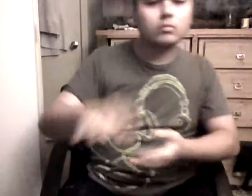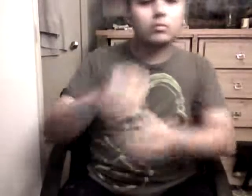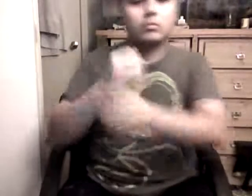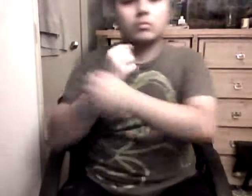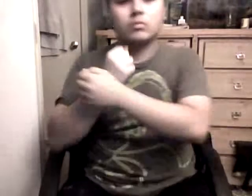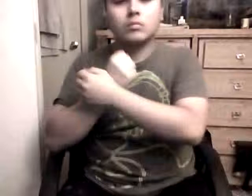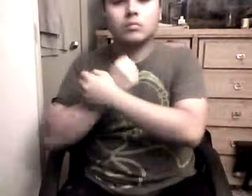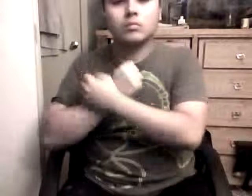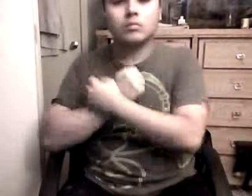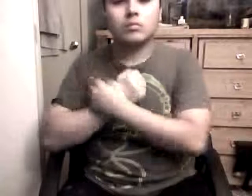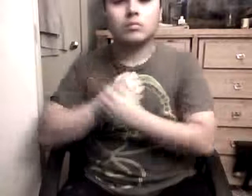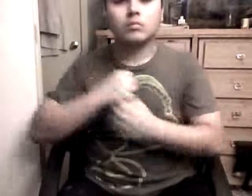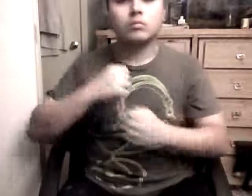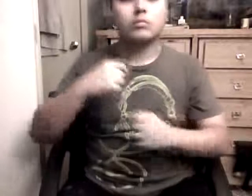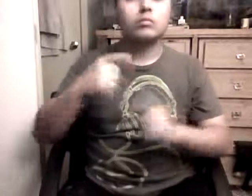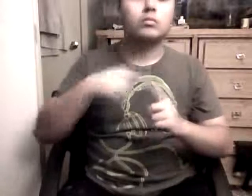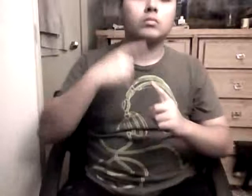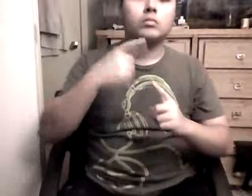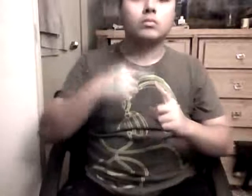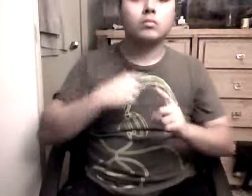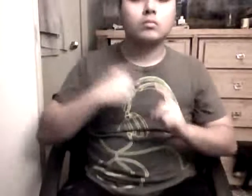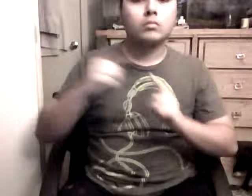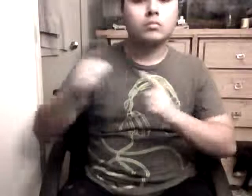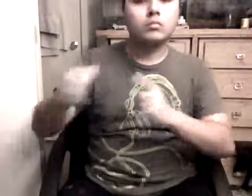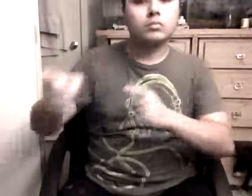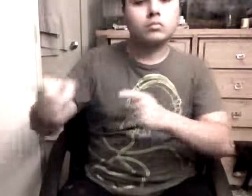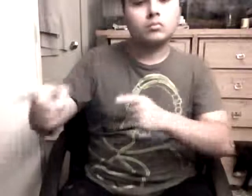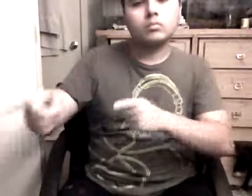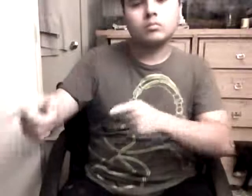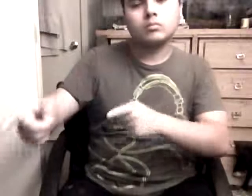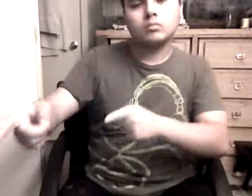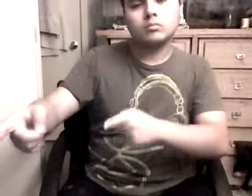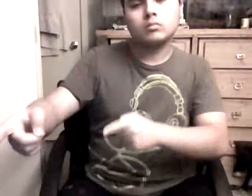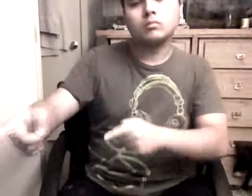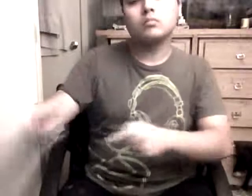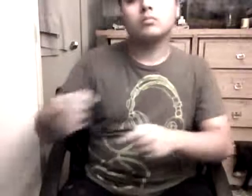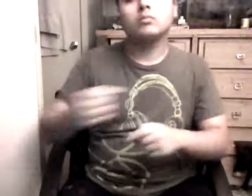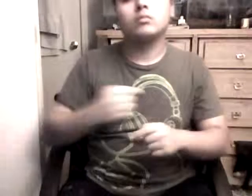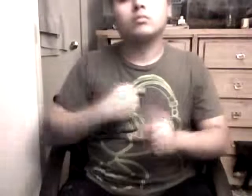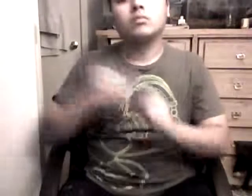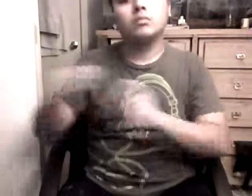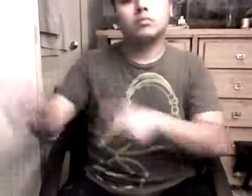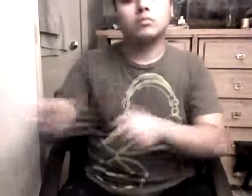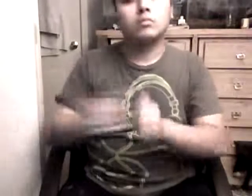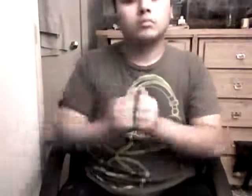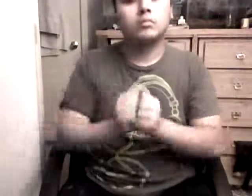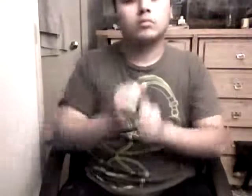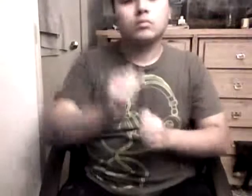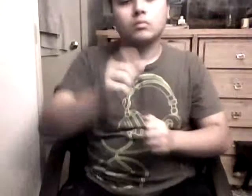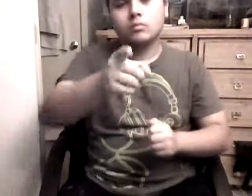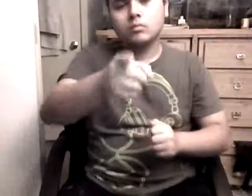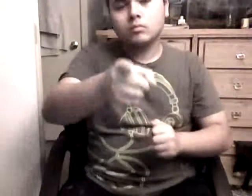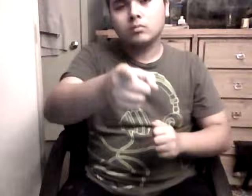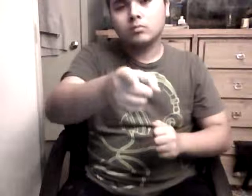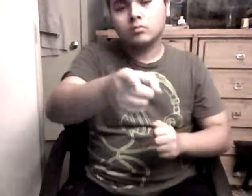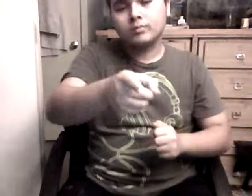down love And when I go there I go there with you